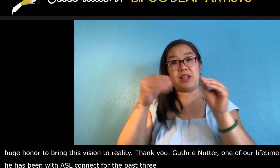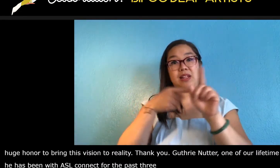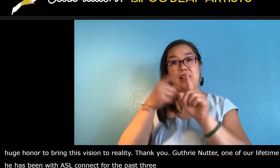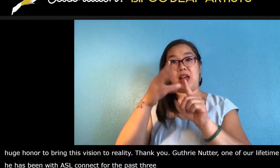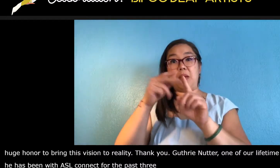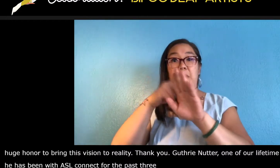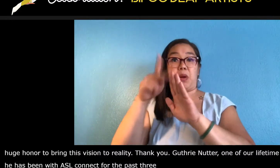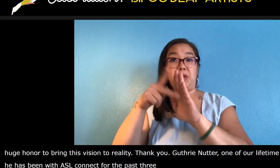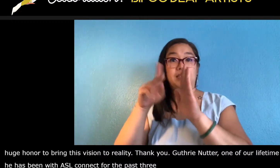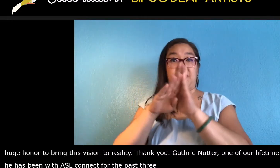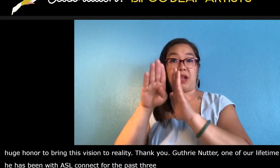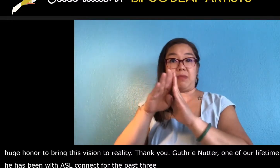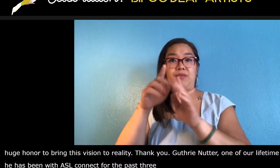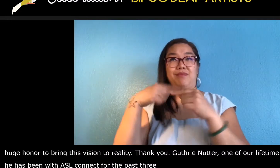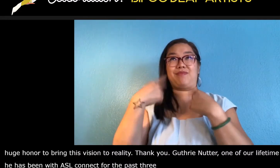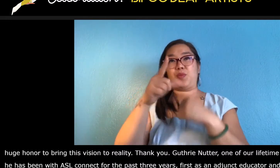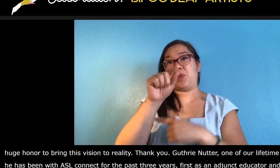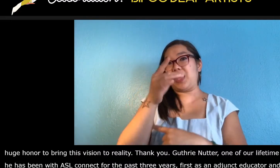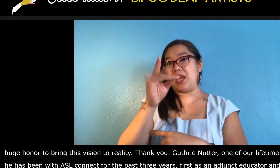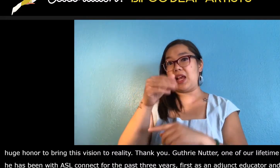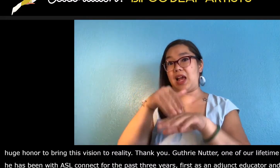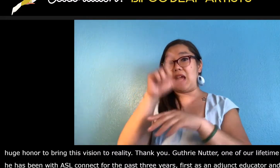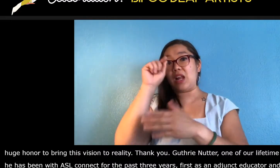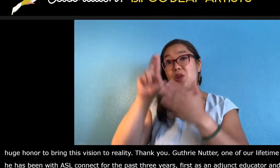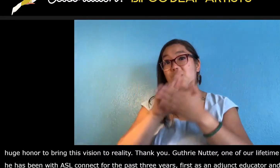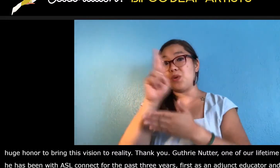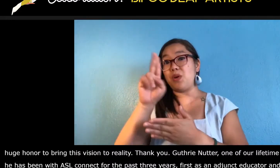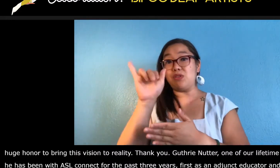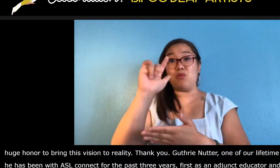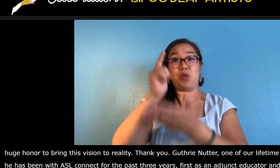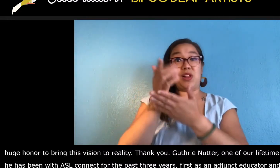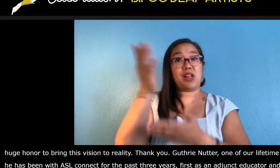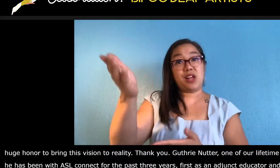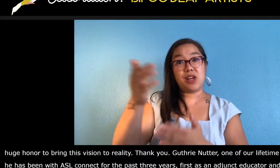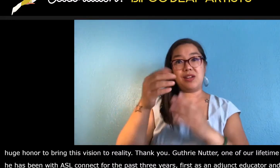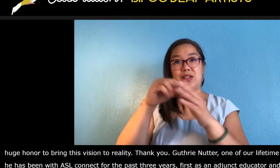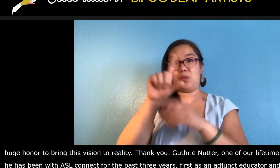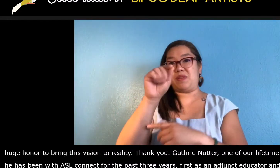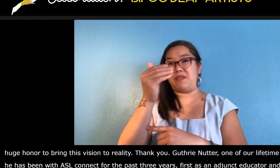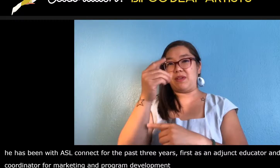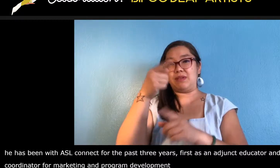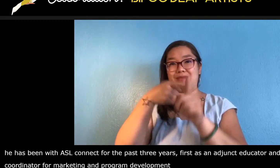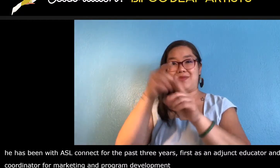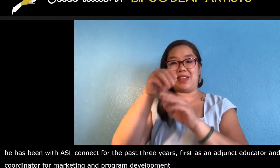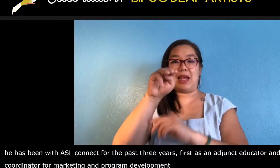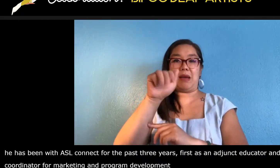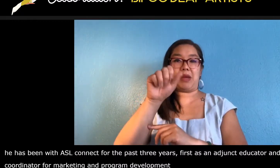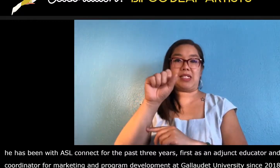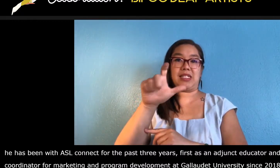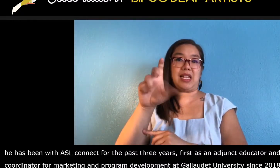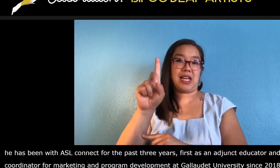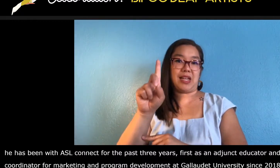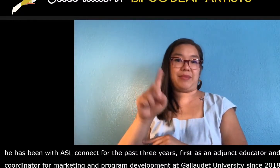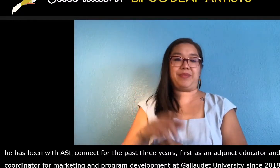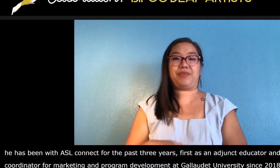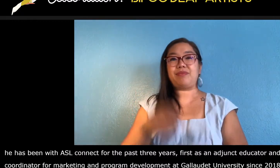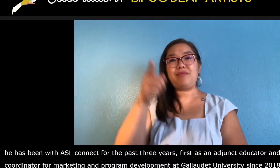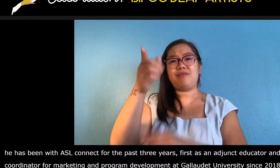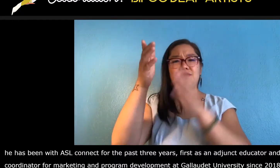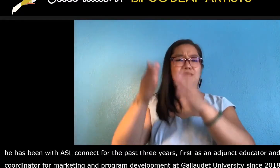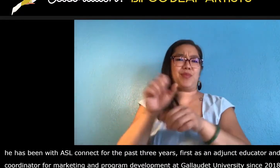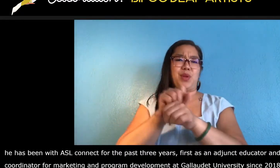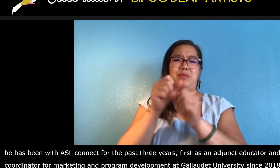and now full-time as a coordinator for marketing and program development at Gallaudet University since 2018. He graduated from Gallaudet